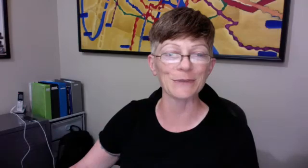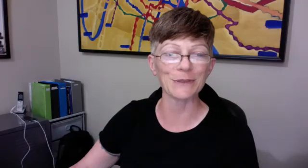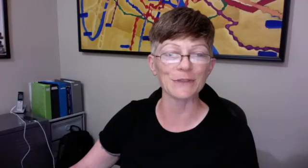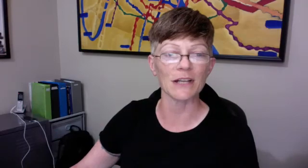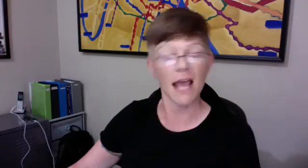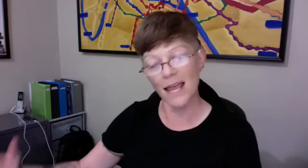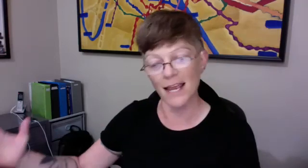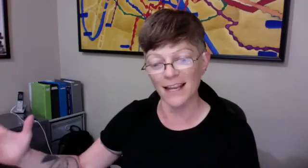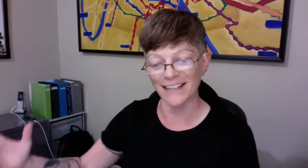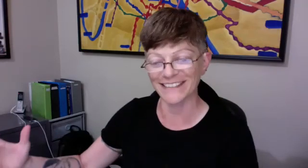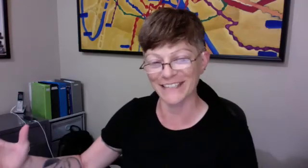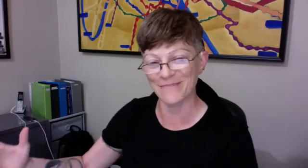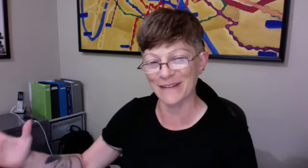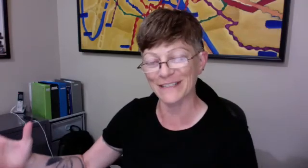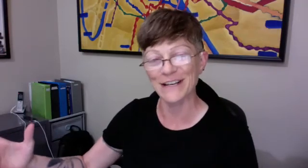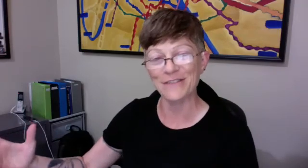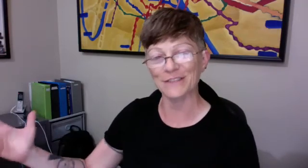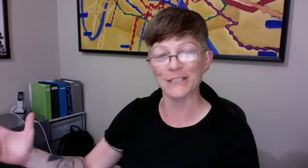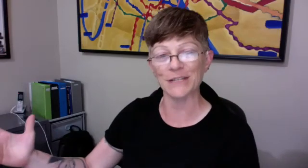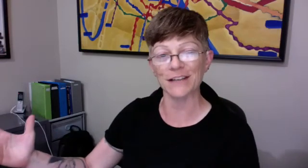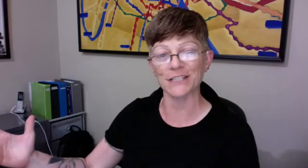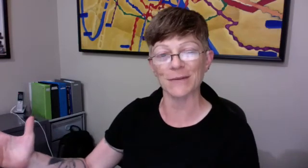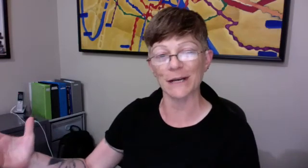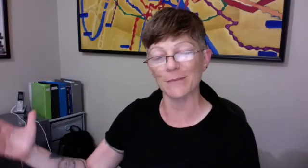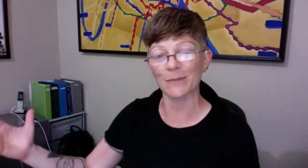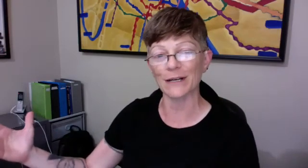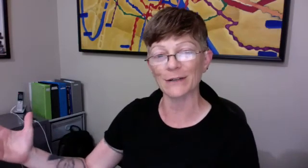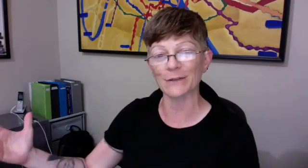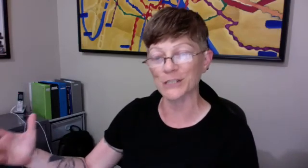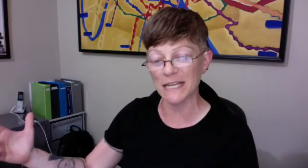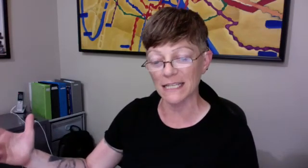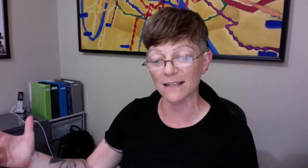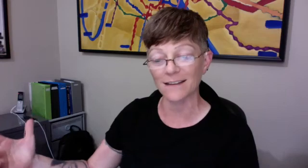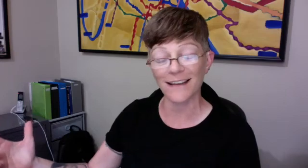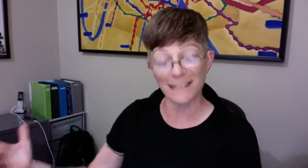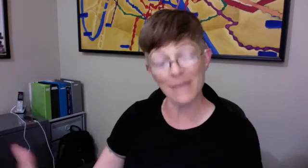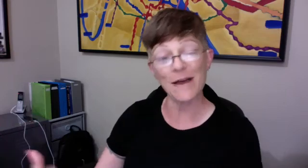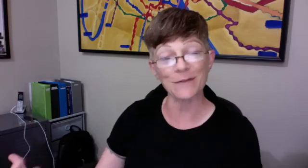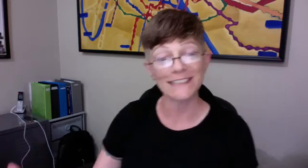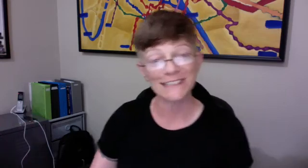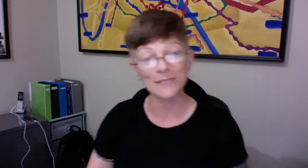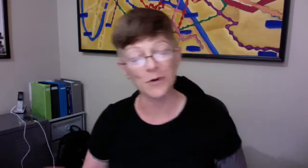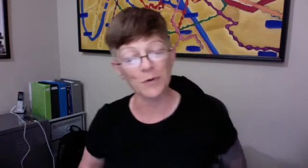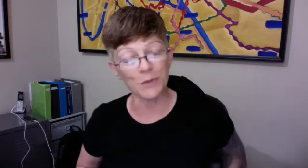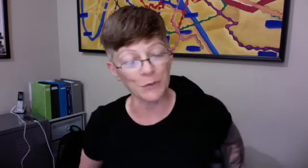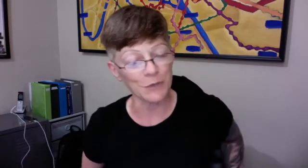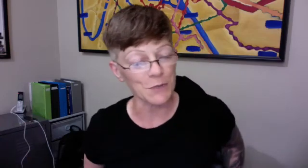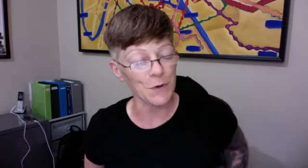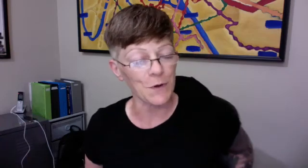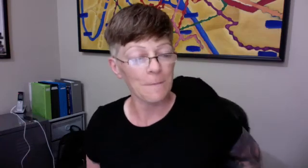and said, hey, my 15-year medallion's coming up. Would you speak? And he came out, the Port Whitby group, and he spoke.